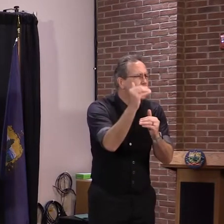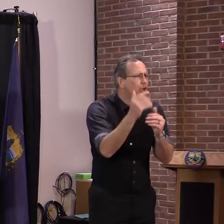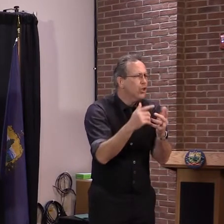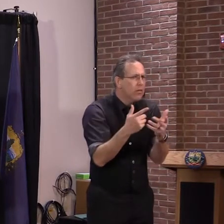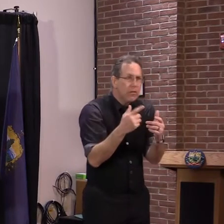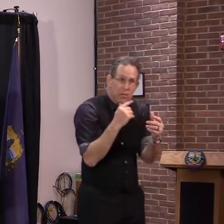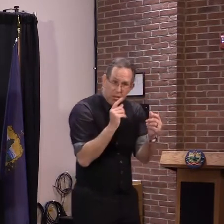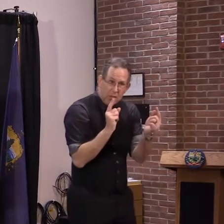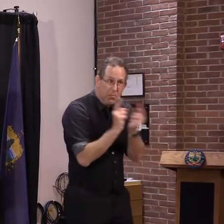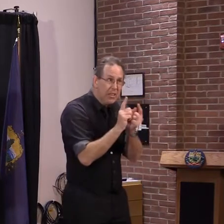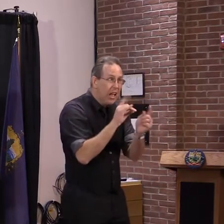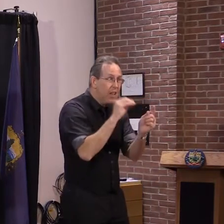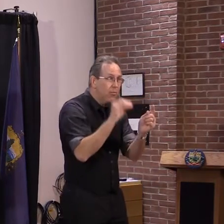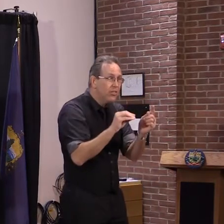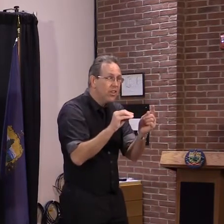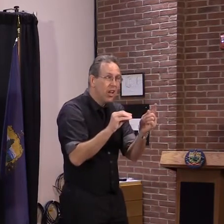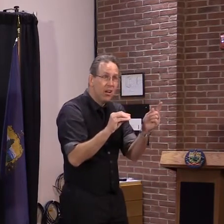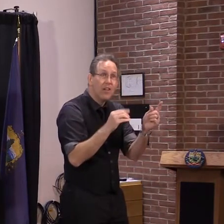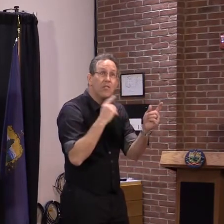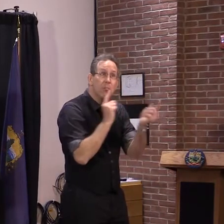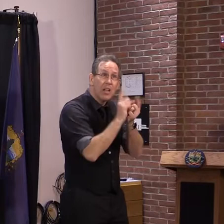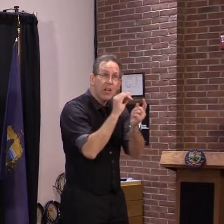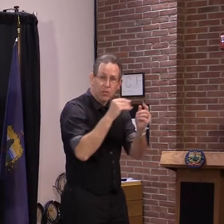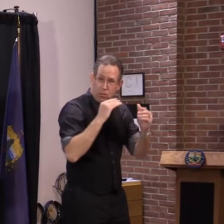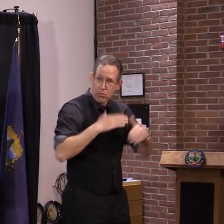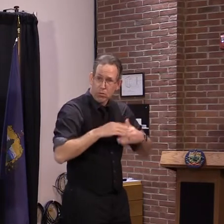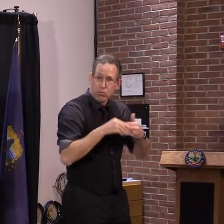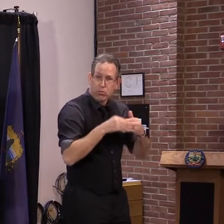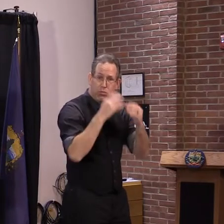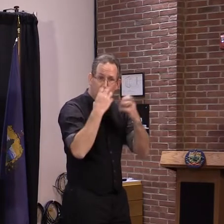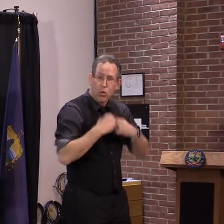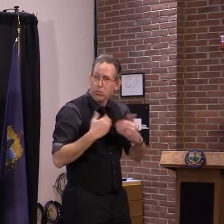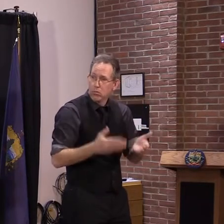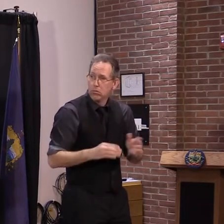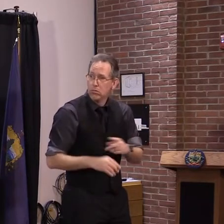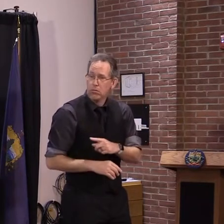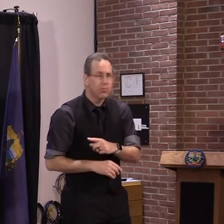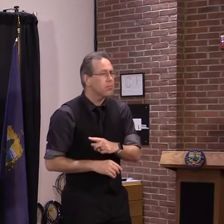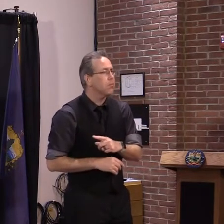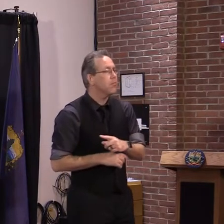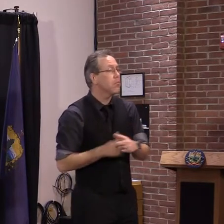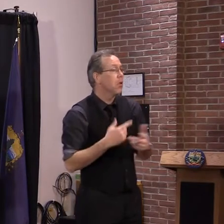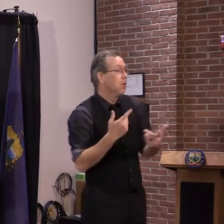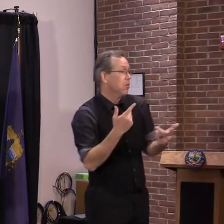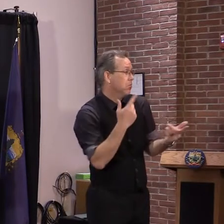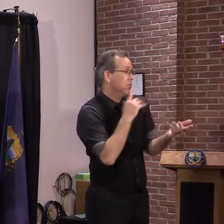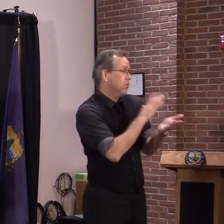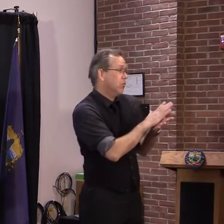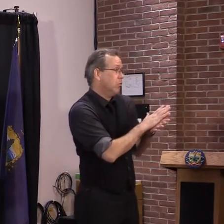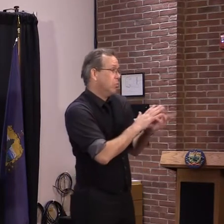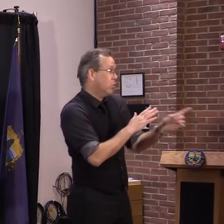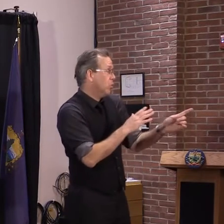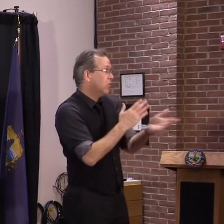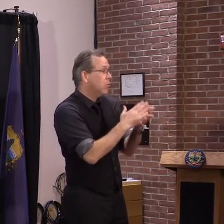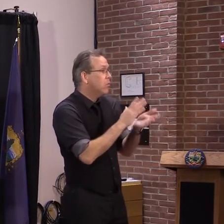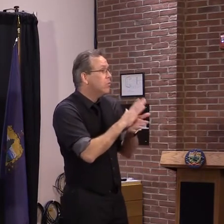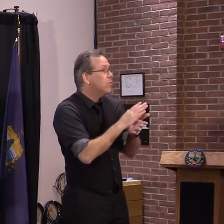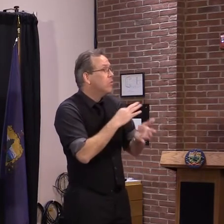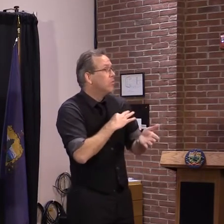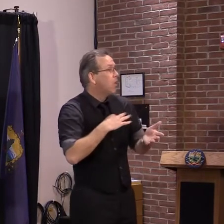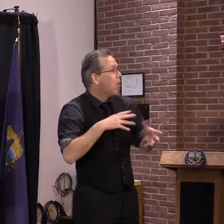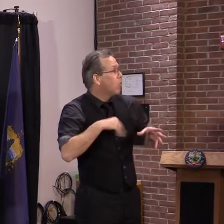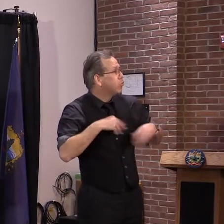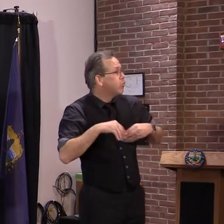follow the state recommendations? Yeah, I mean, we know schools have, really accepted our recommendations when we put out there, you know, with the